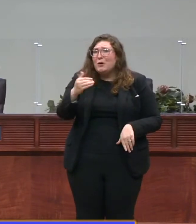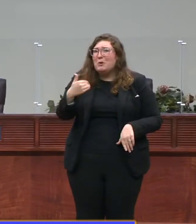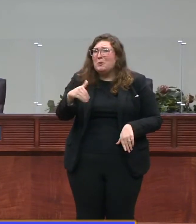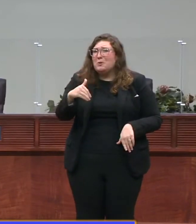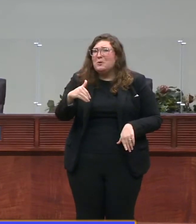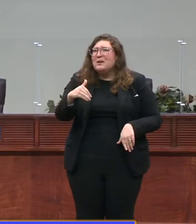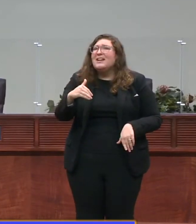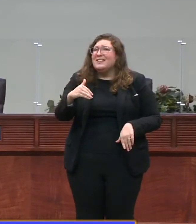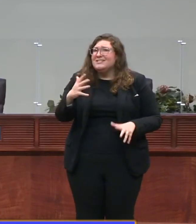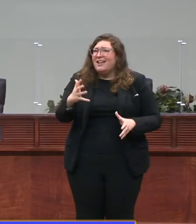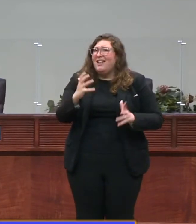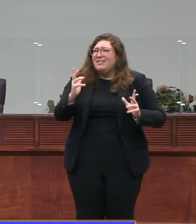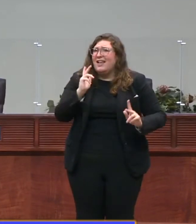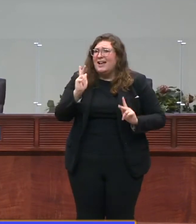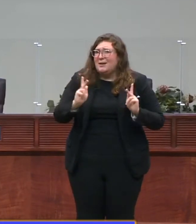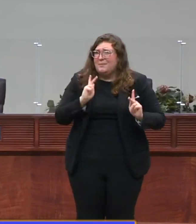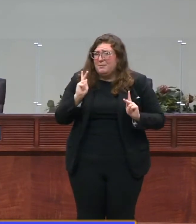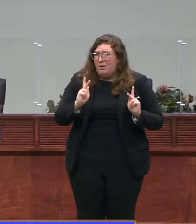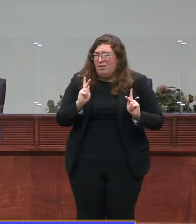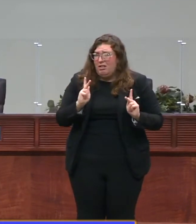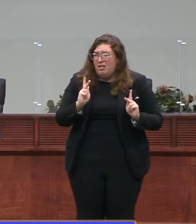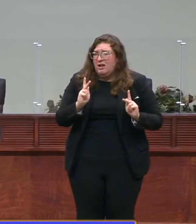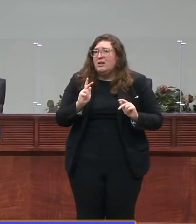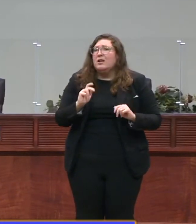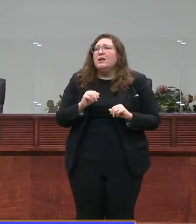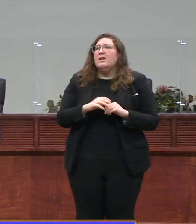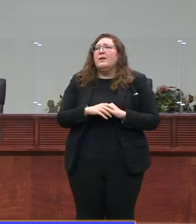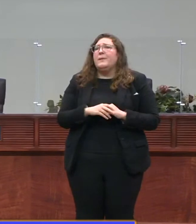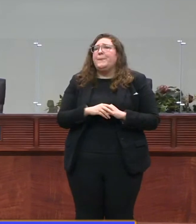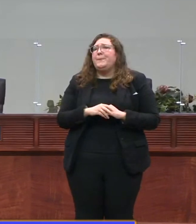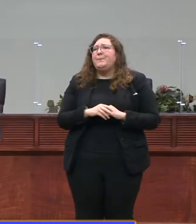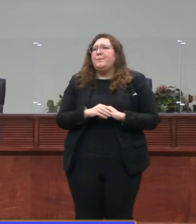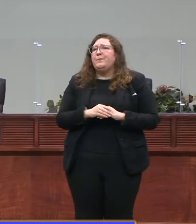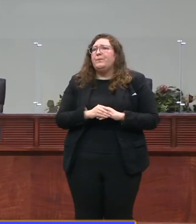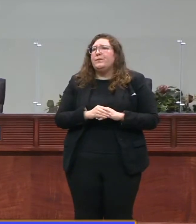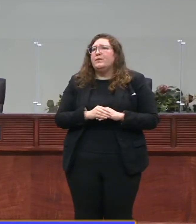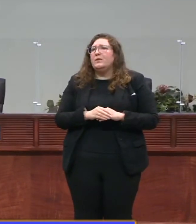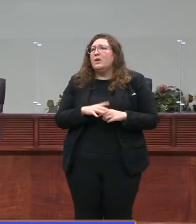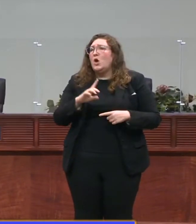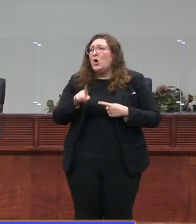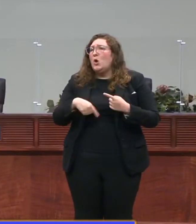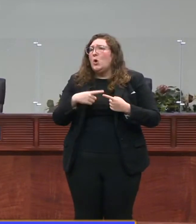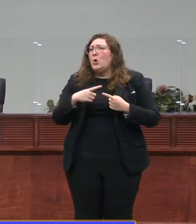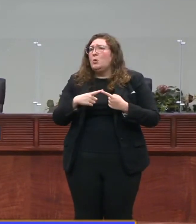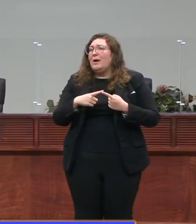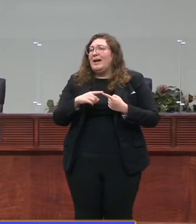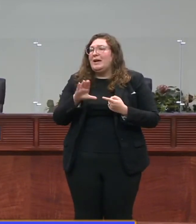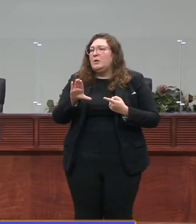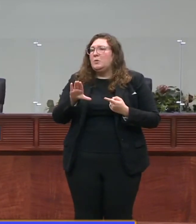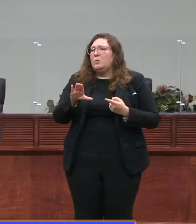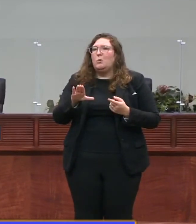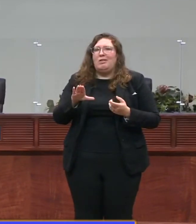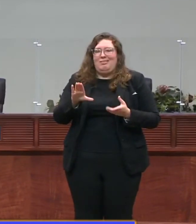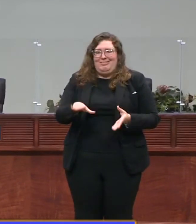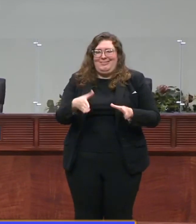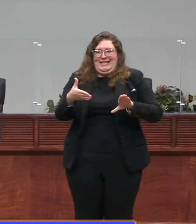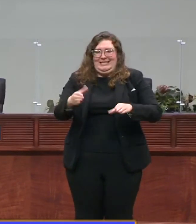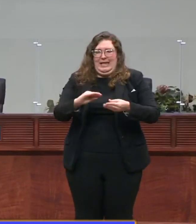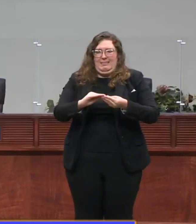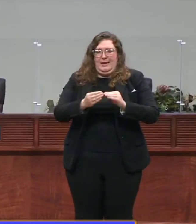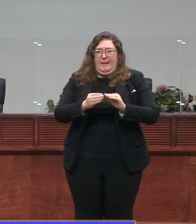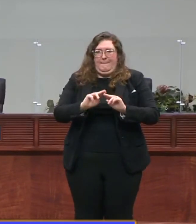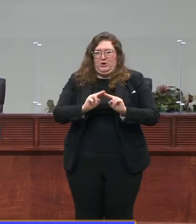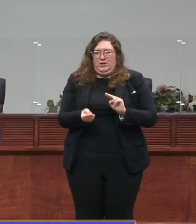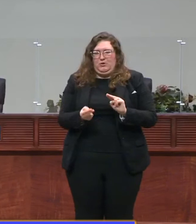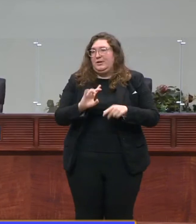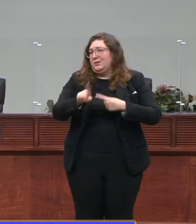overnight from Thursday to Friday. So when will we hit that peak? And the other thing about that is, can you give